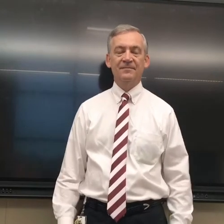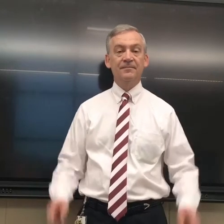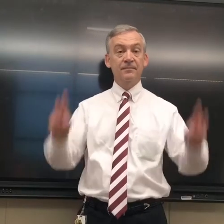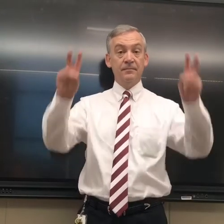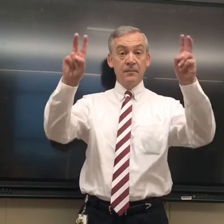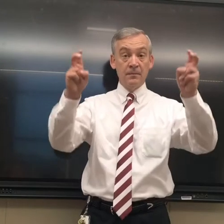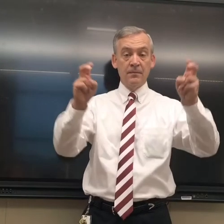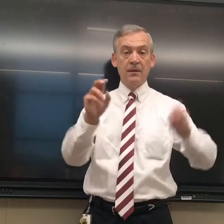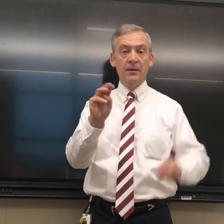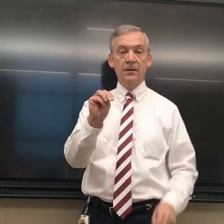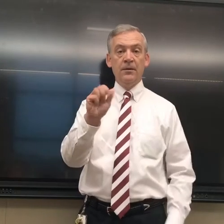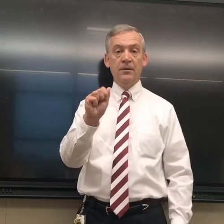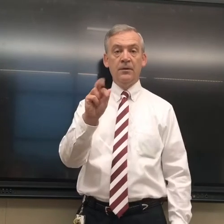Marigolds by Eugenia